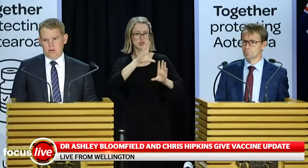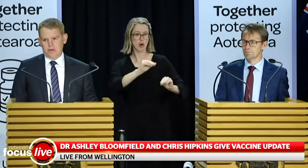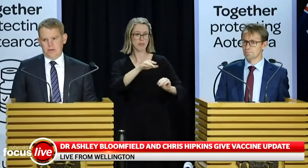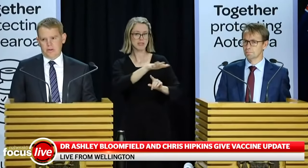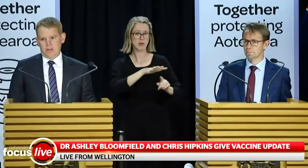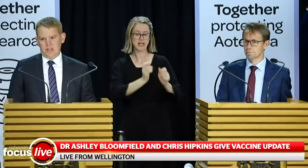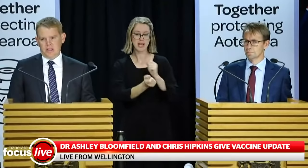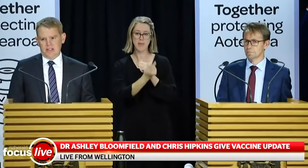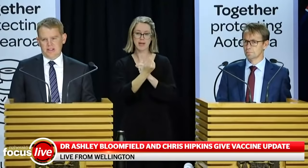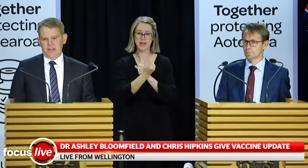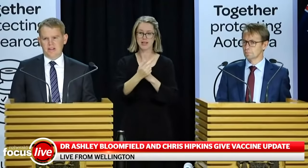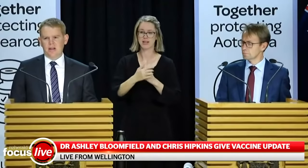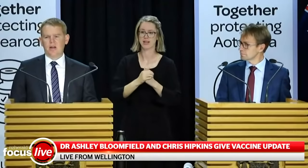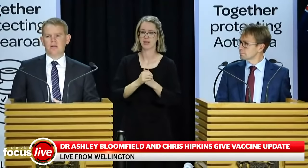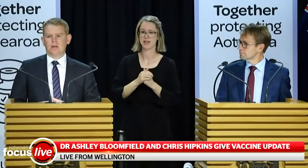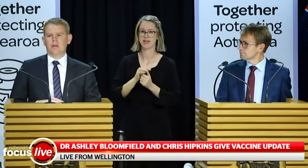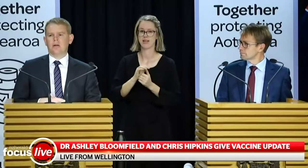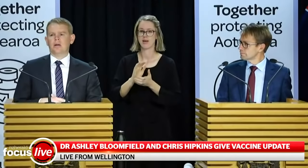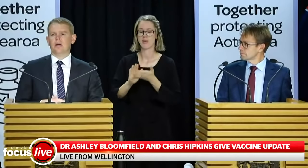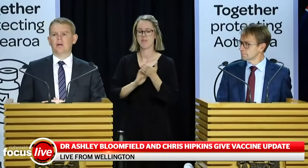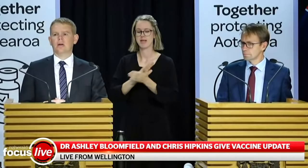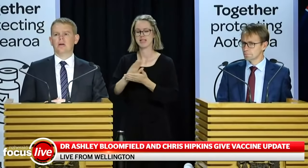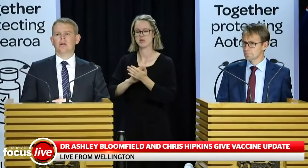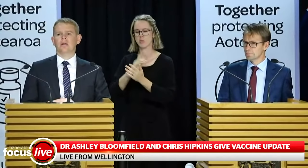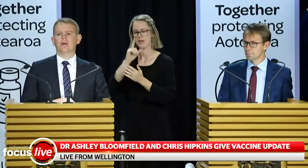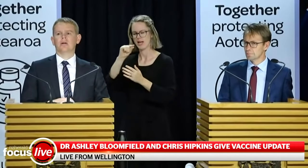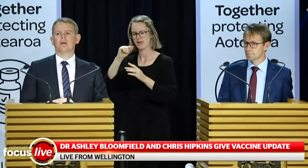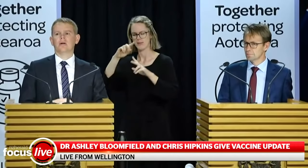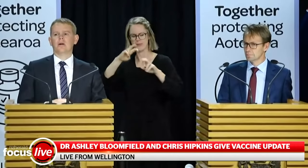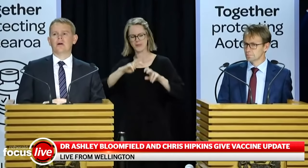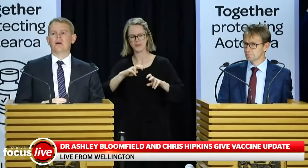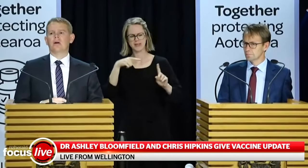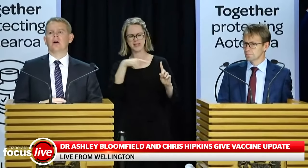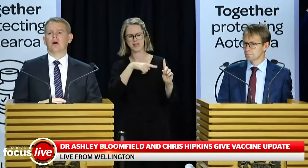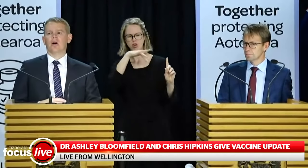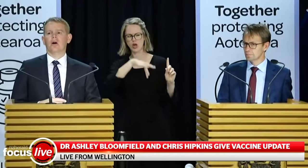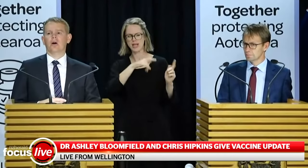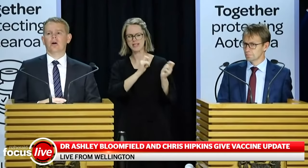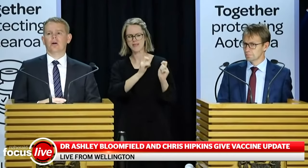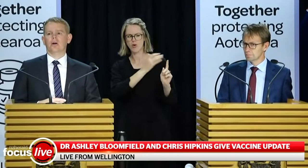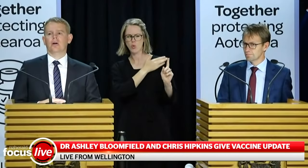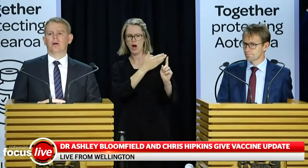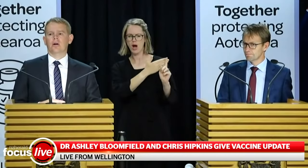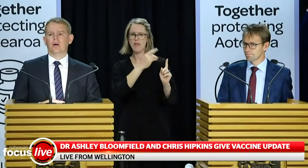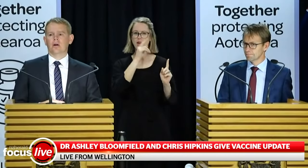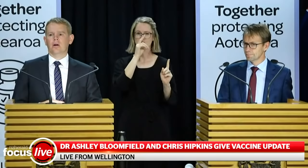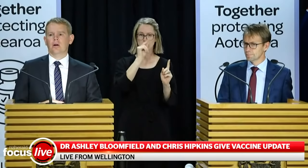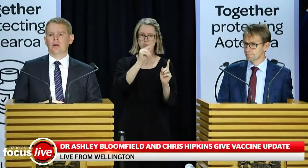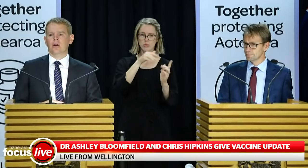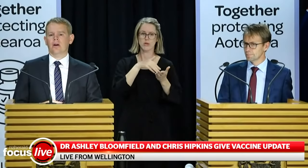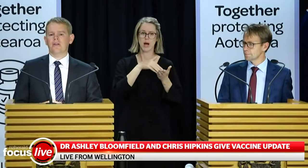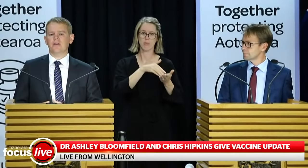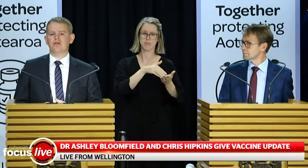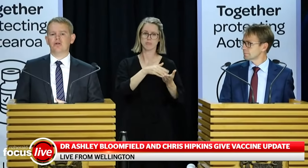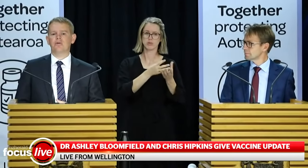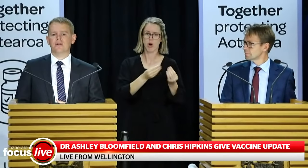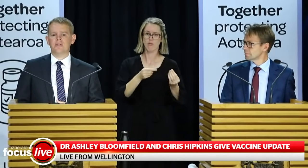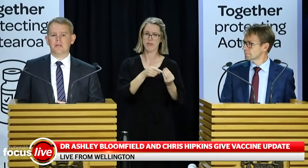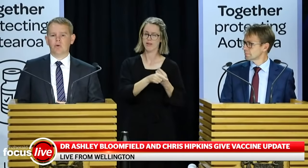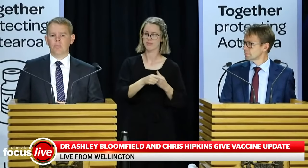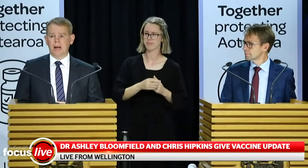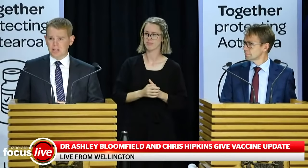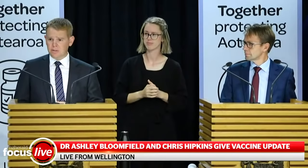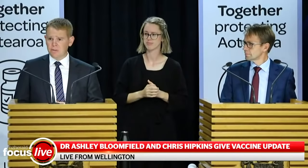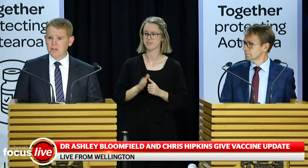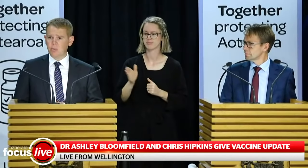giving authorities a stronger arm to actually put pressure on employers if if they're worried about the information? I think there are two